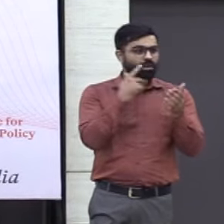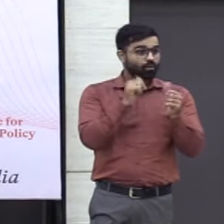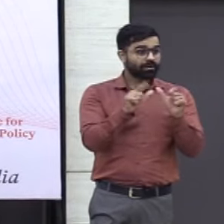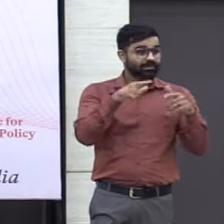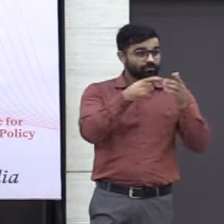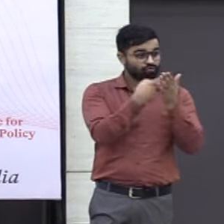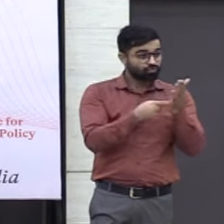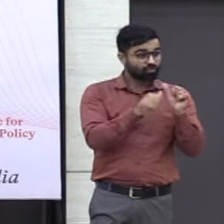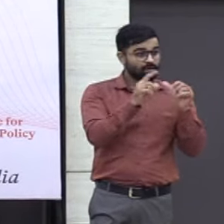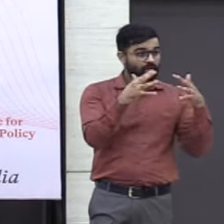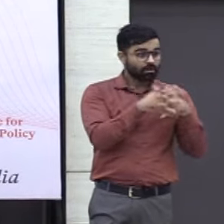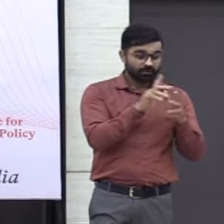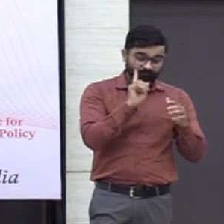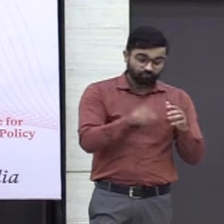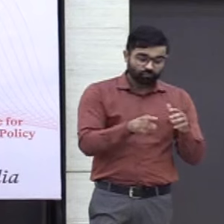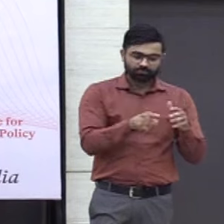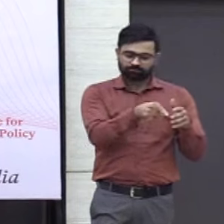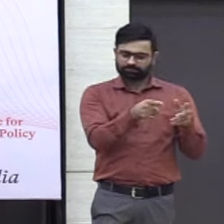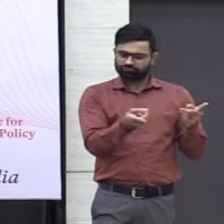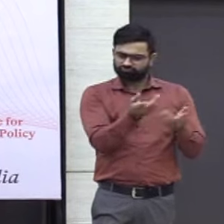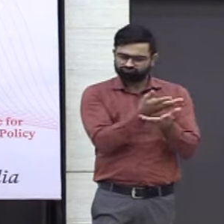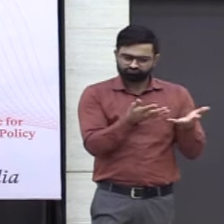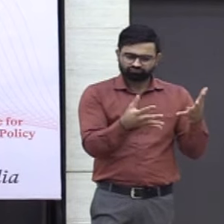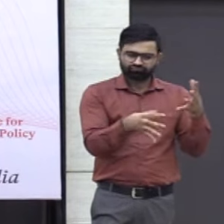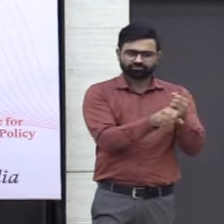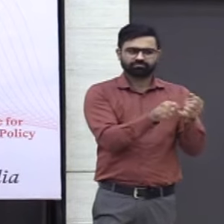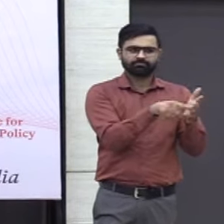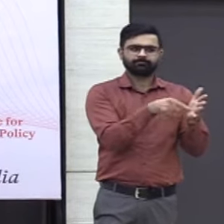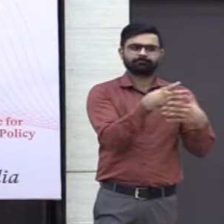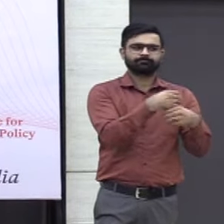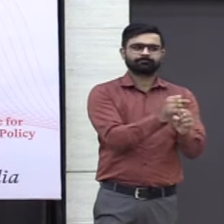legacy, you should have first scrapped this provision.